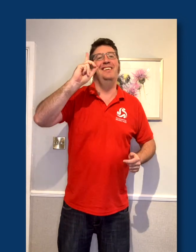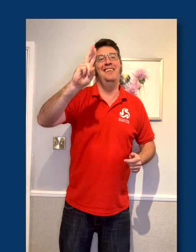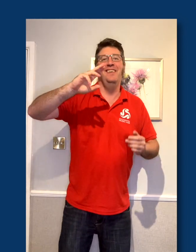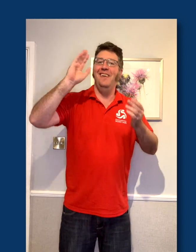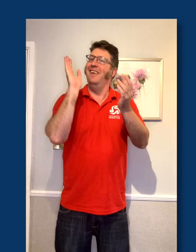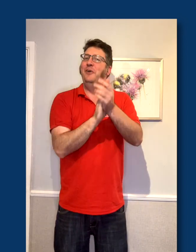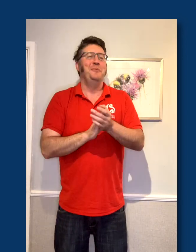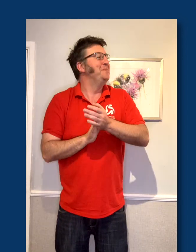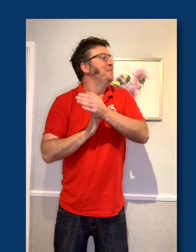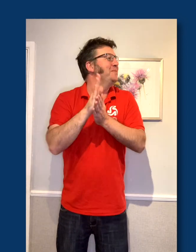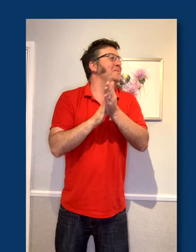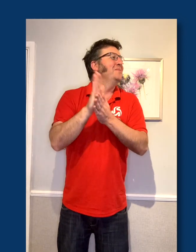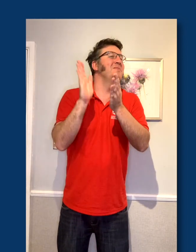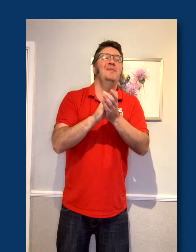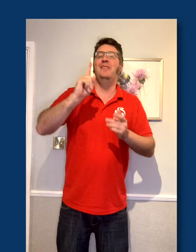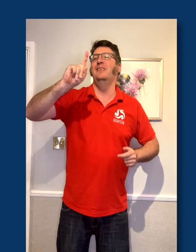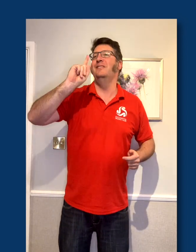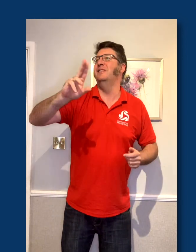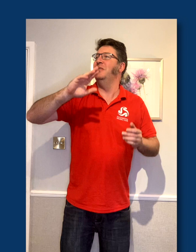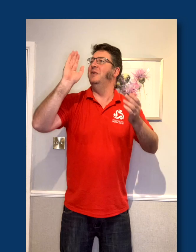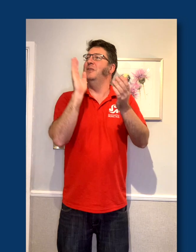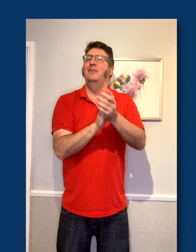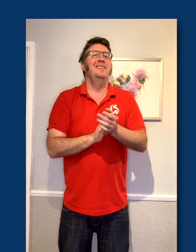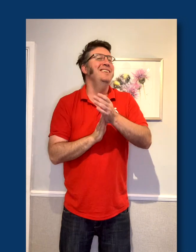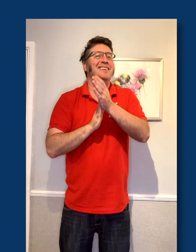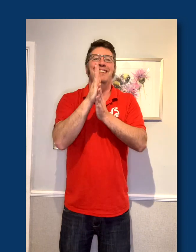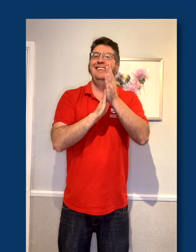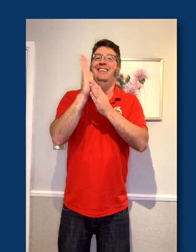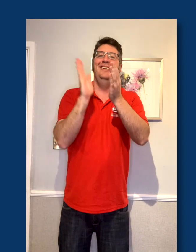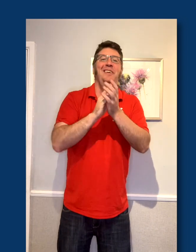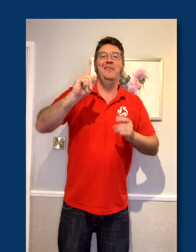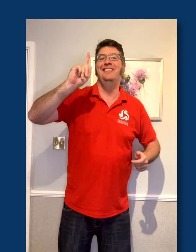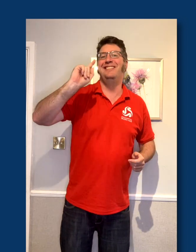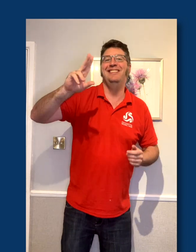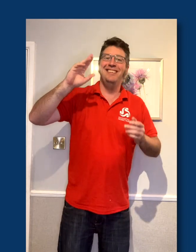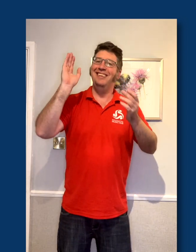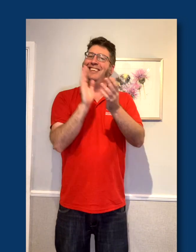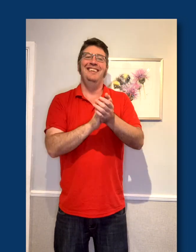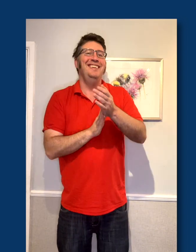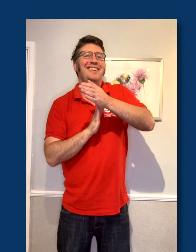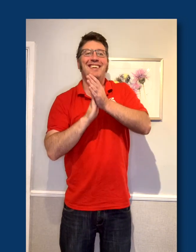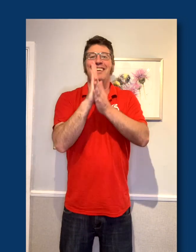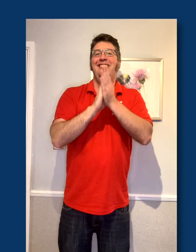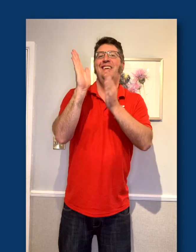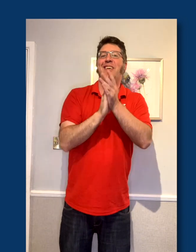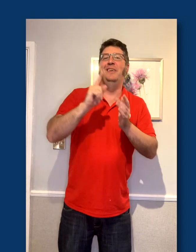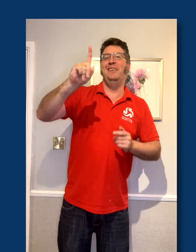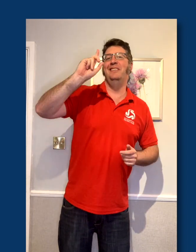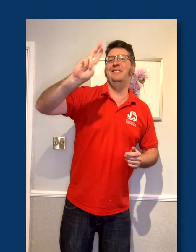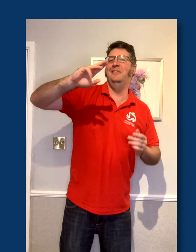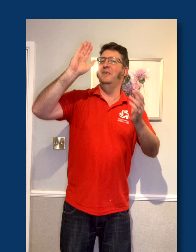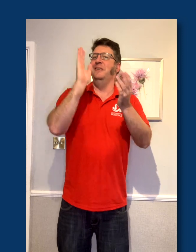ain't pretty when our hearts get broke. Too young to feel this old. Watching us both